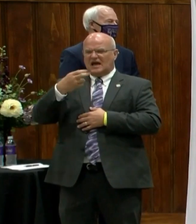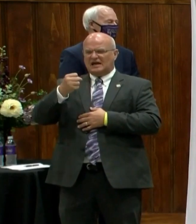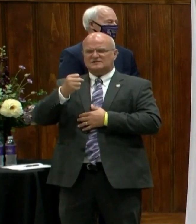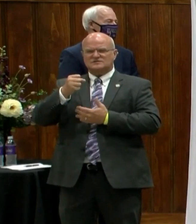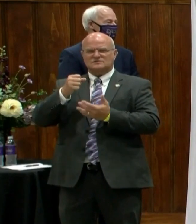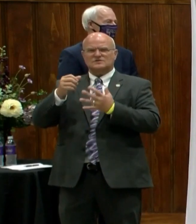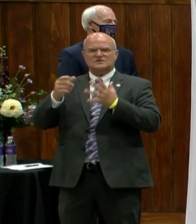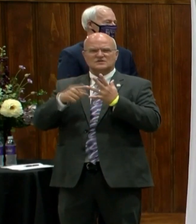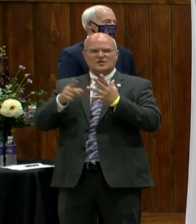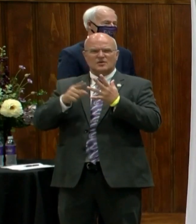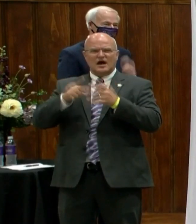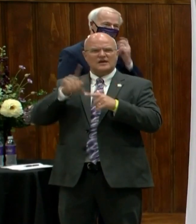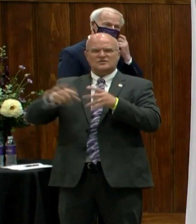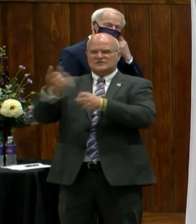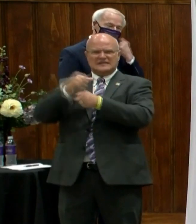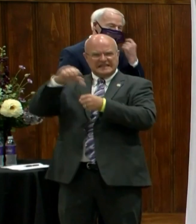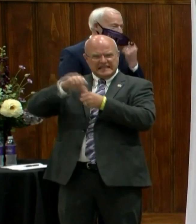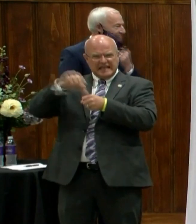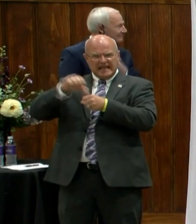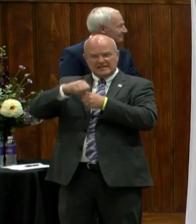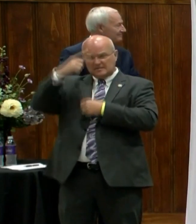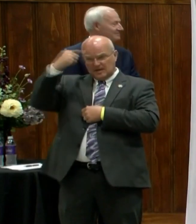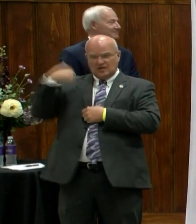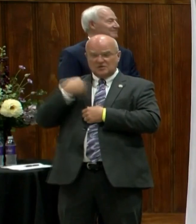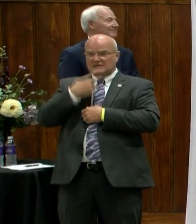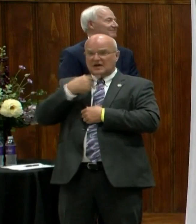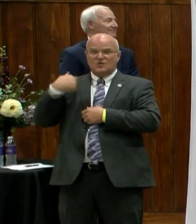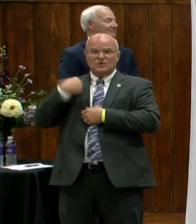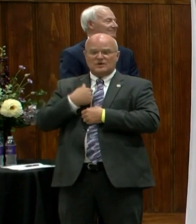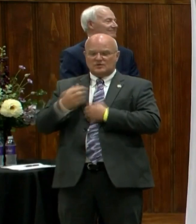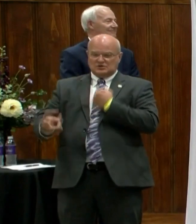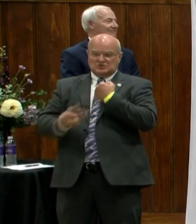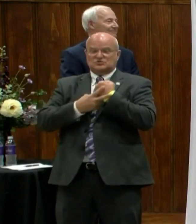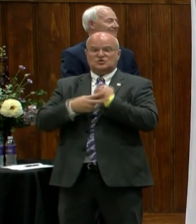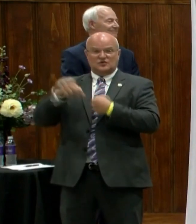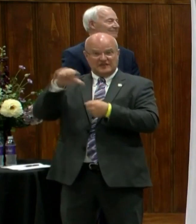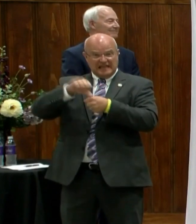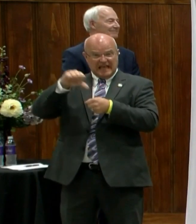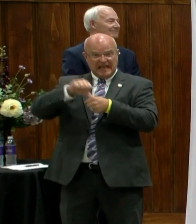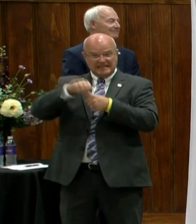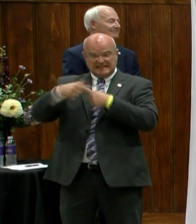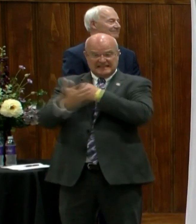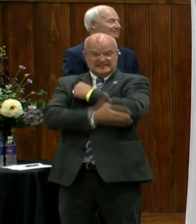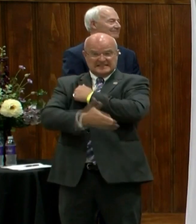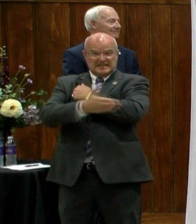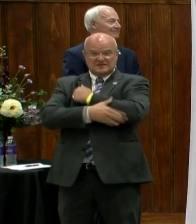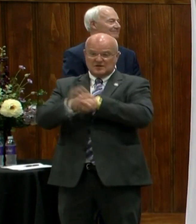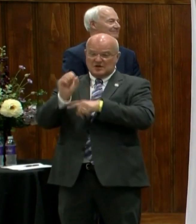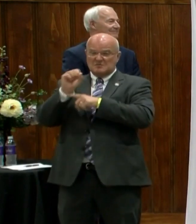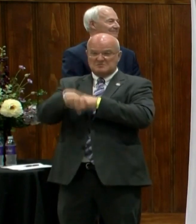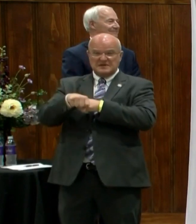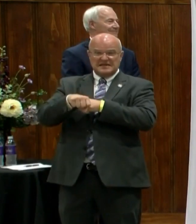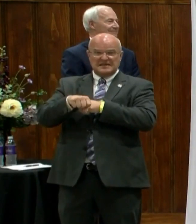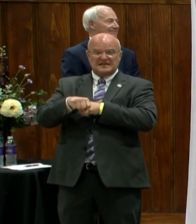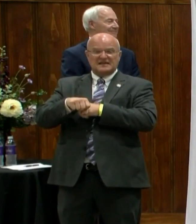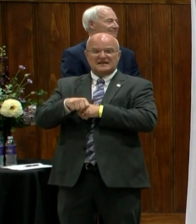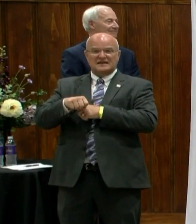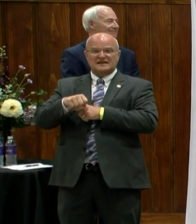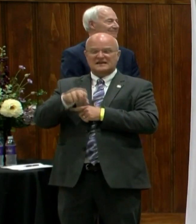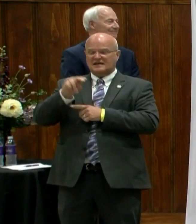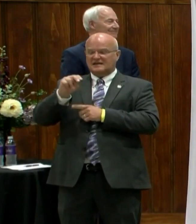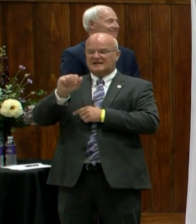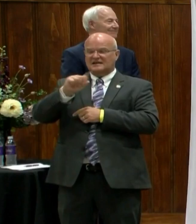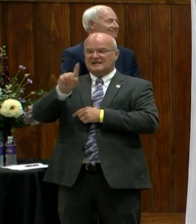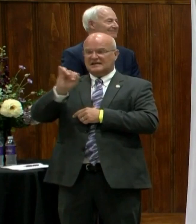and I couldn't drive because I couldn't get gas. Because we said we were going to conserve gas in this country to beat the Nazis and beat